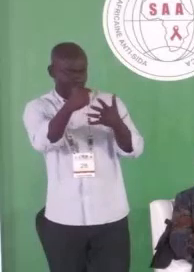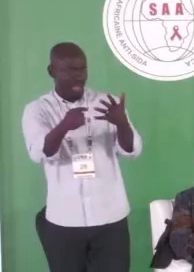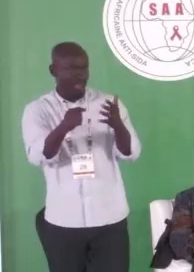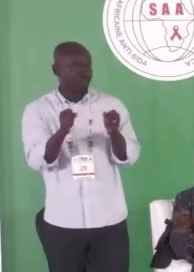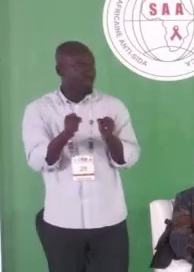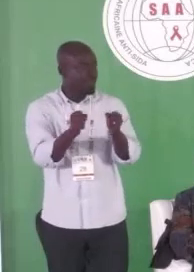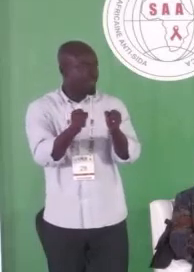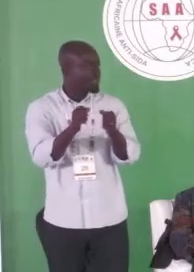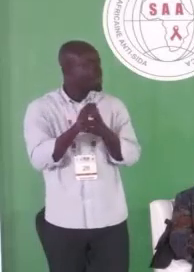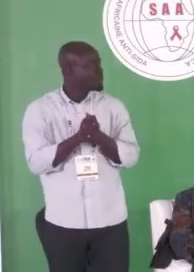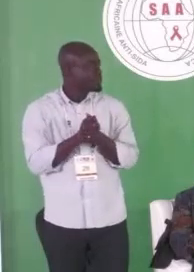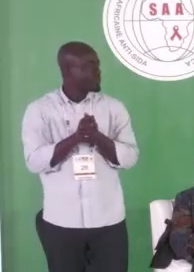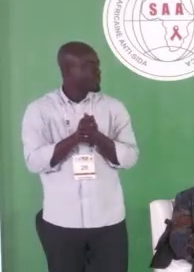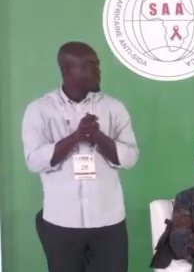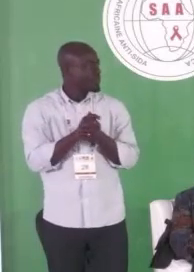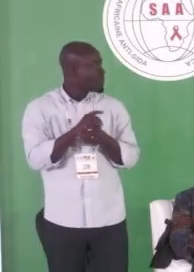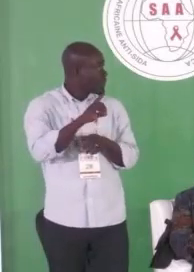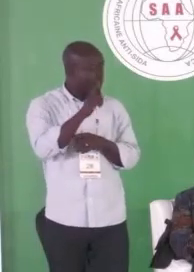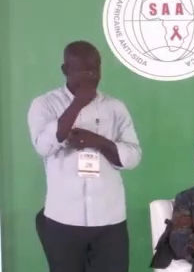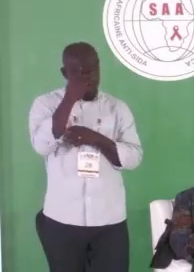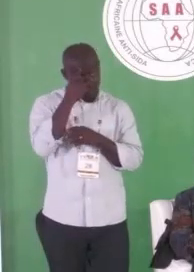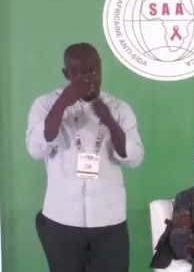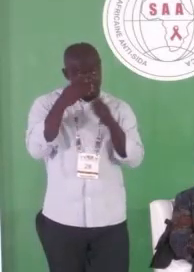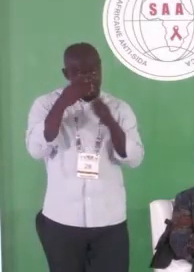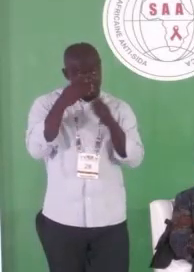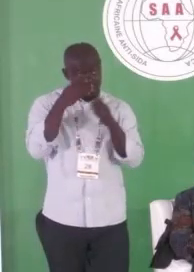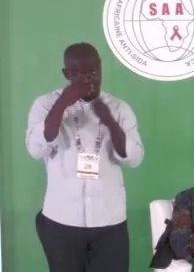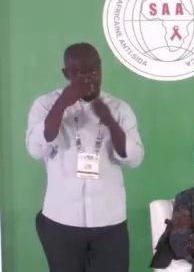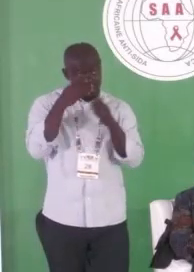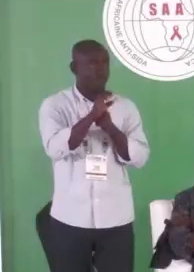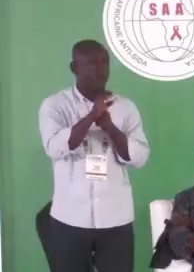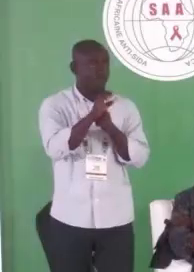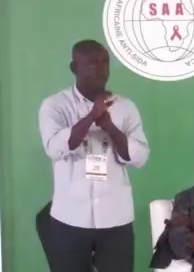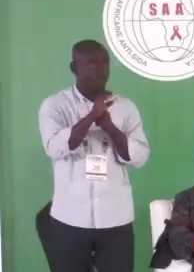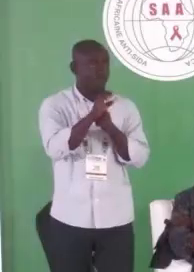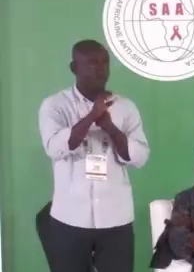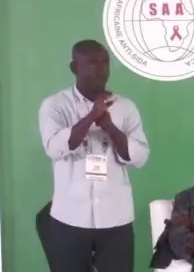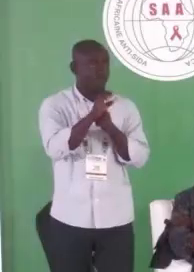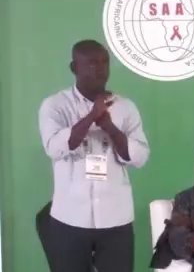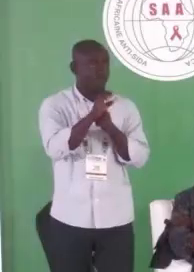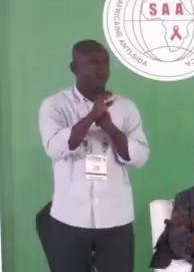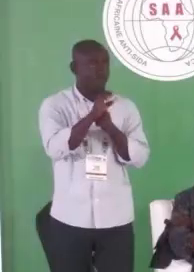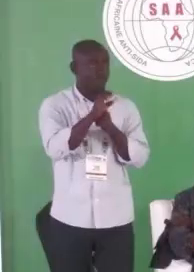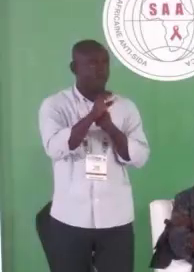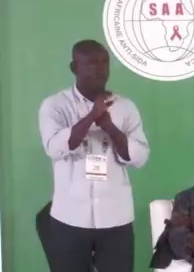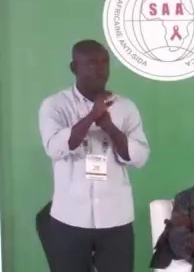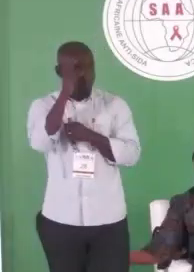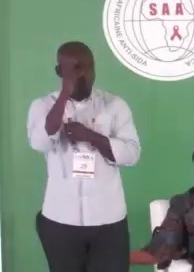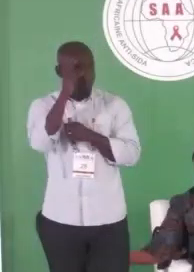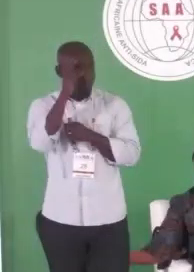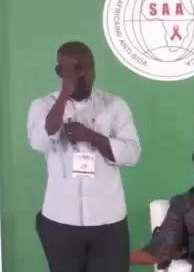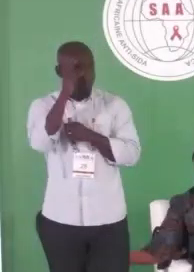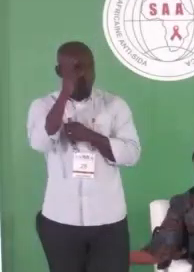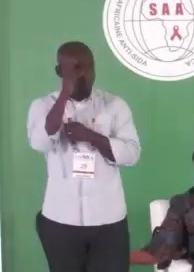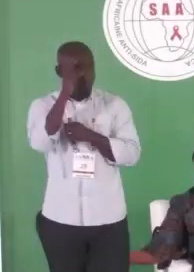really is governance and leadership. Botswana is well known for its political will and commitment